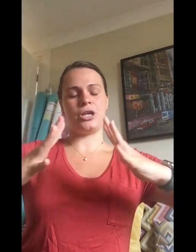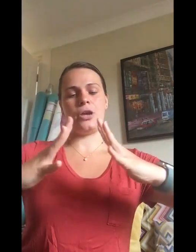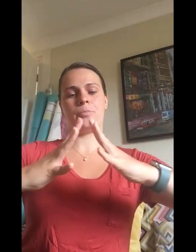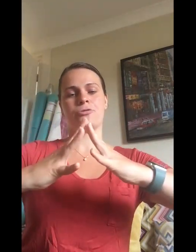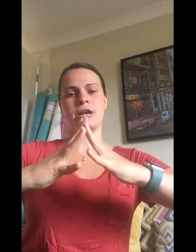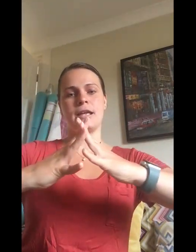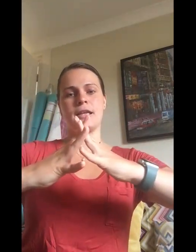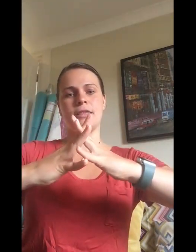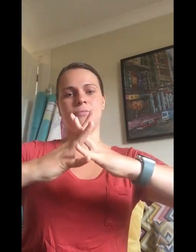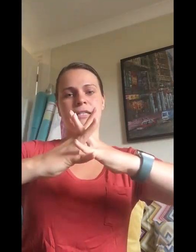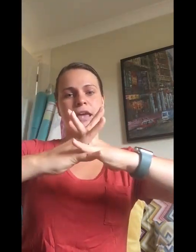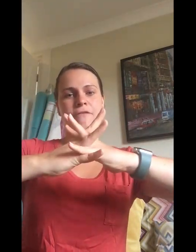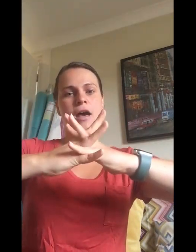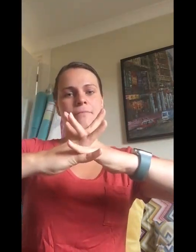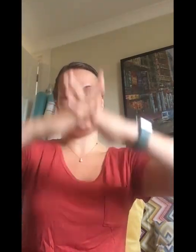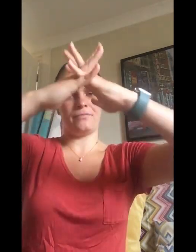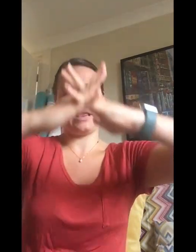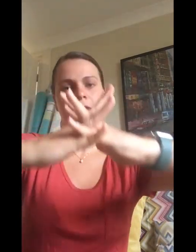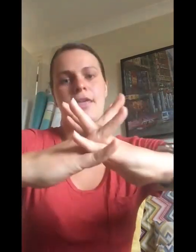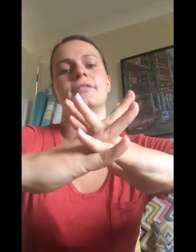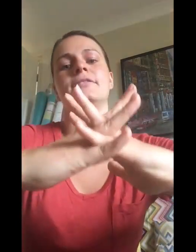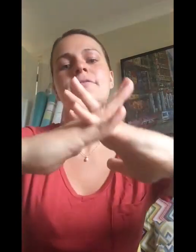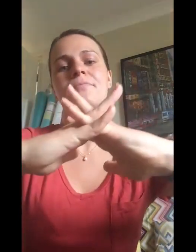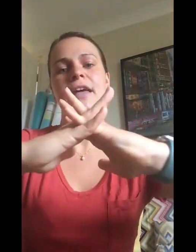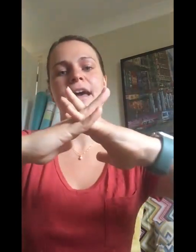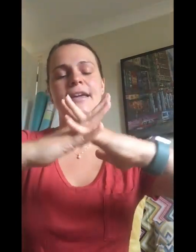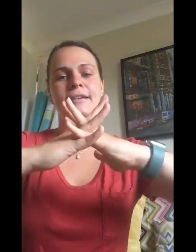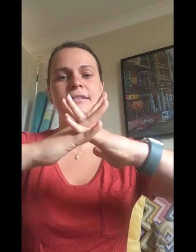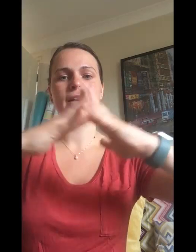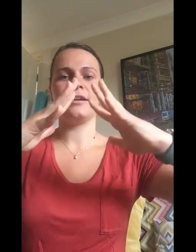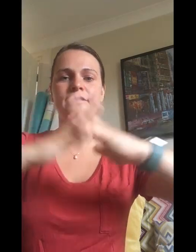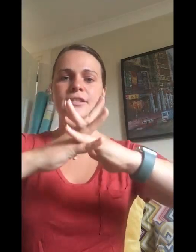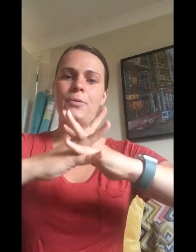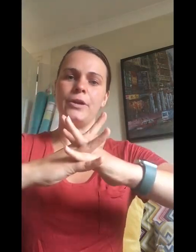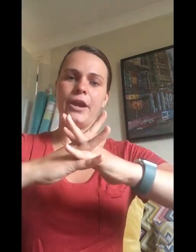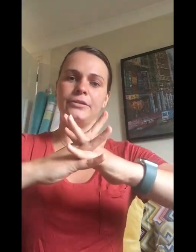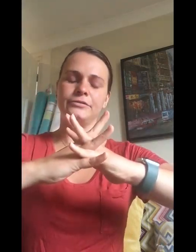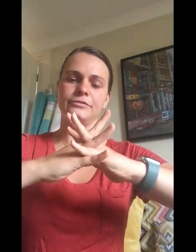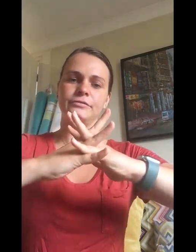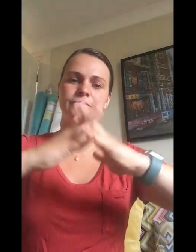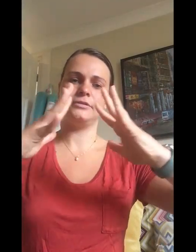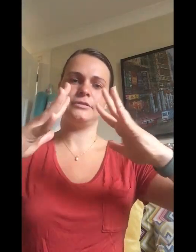to bring them together like this, and that is W.